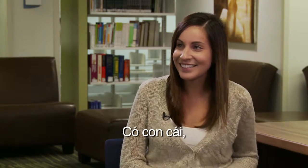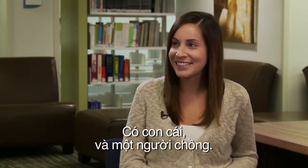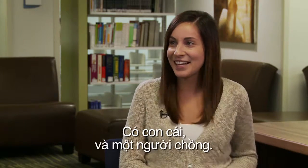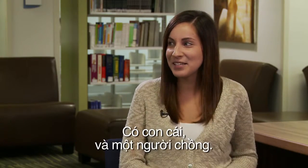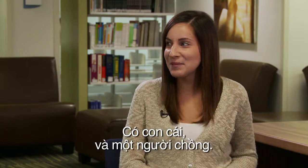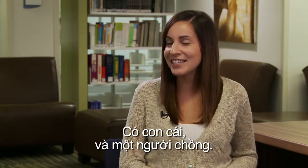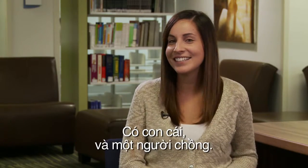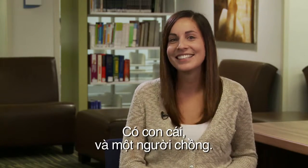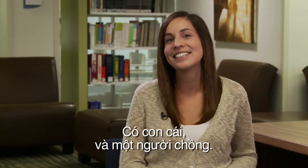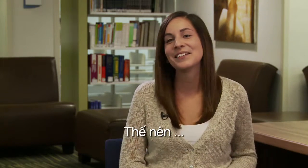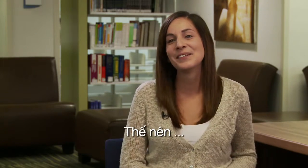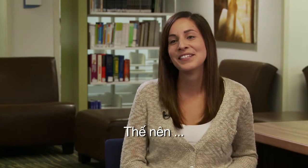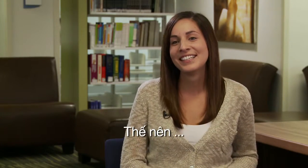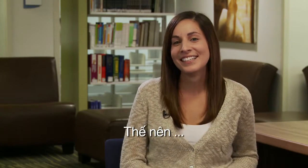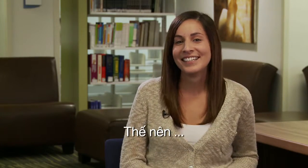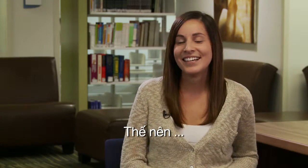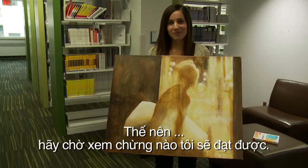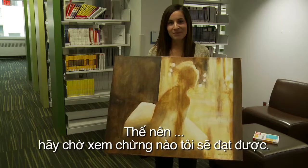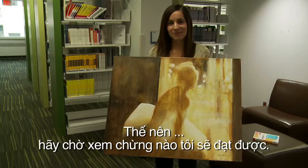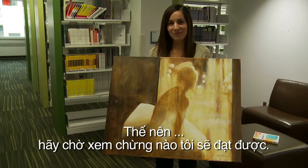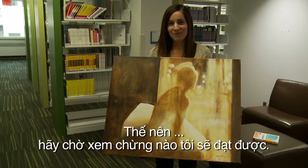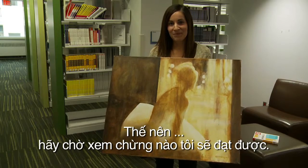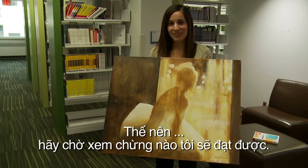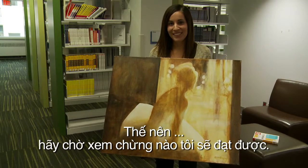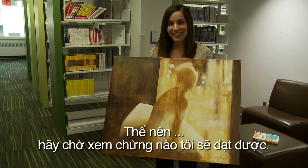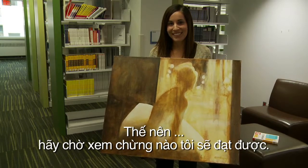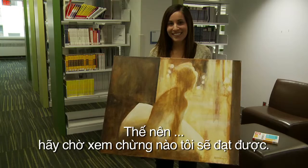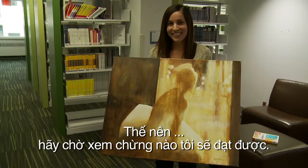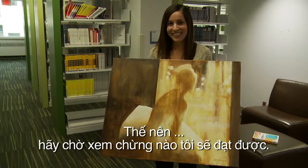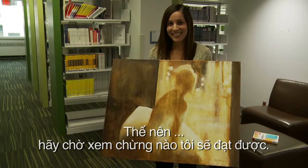a husband. So we'll see when that gets there.